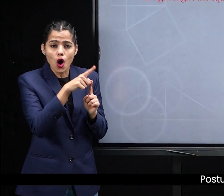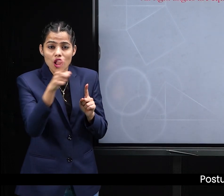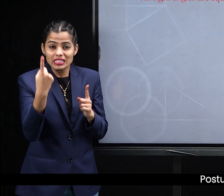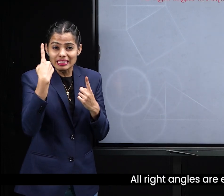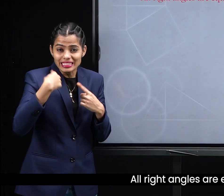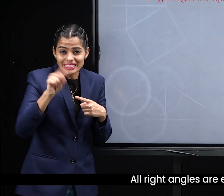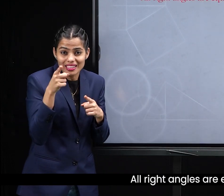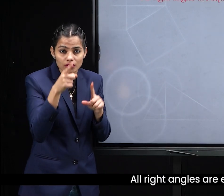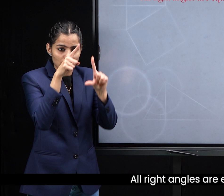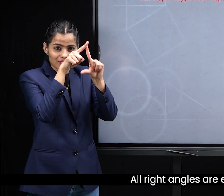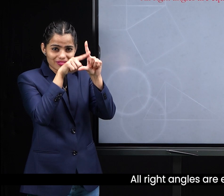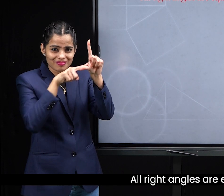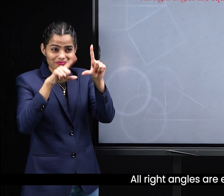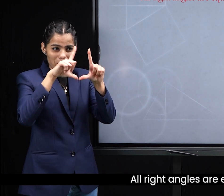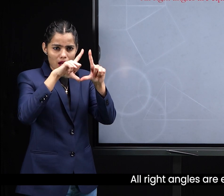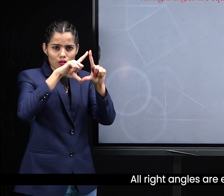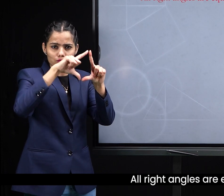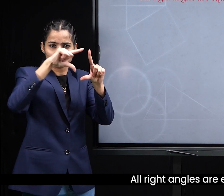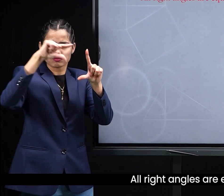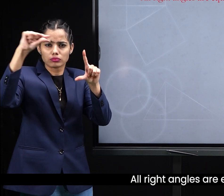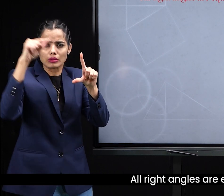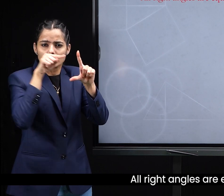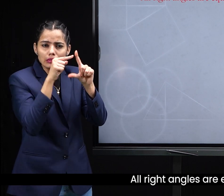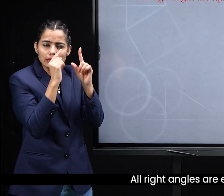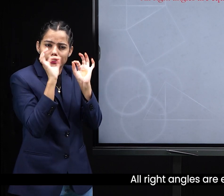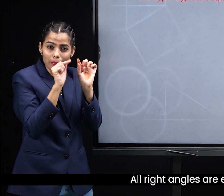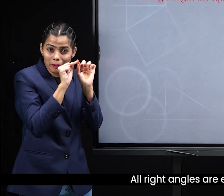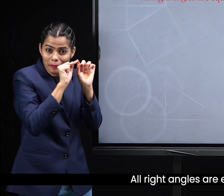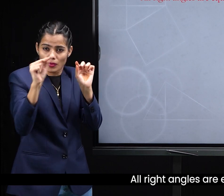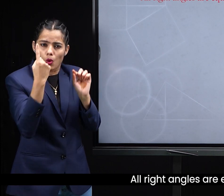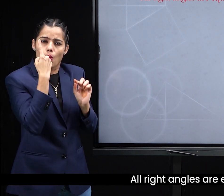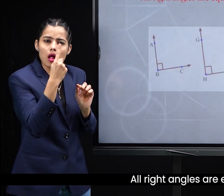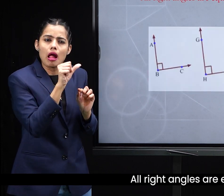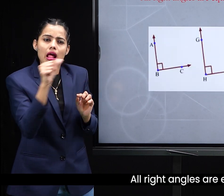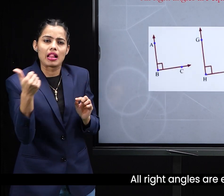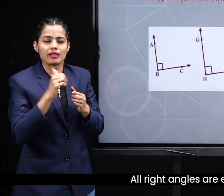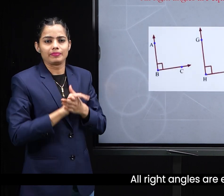Postulate 4. All right angles are equal to one another.